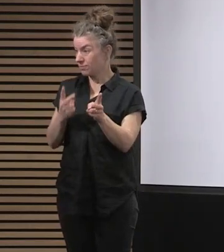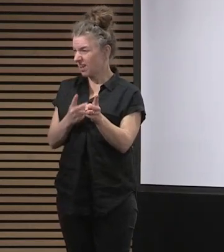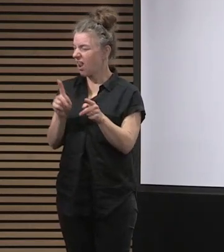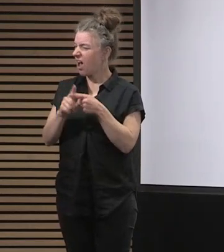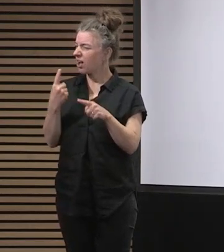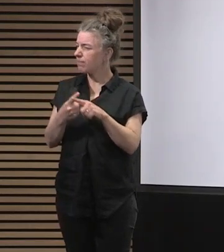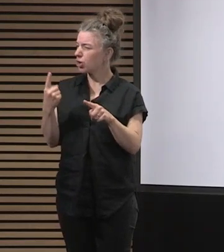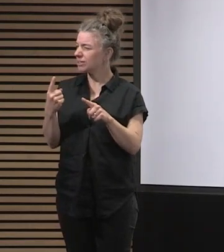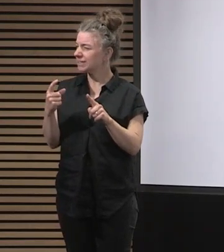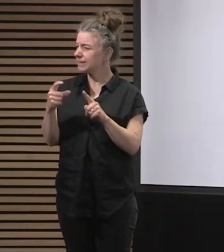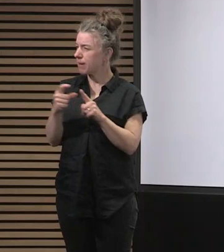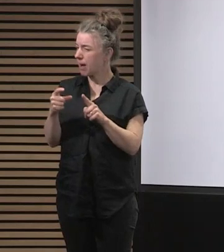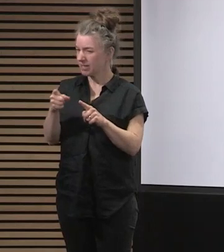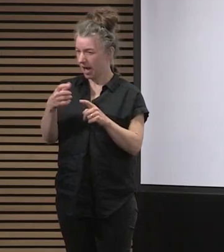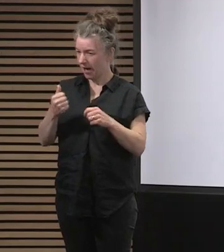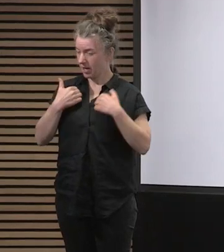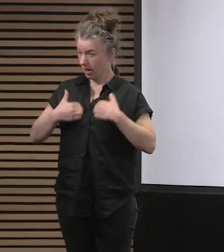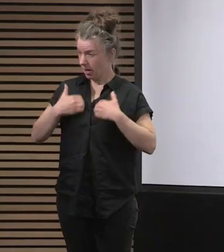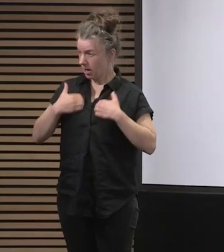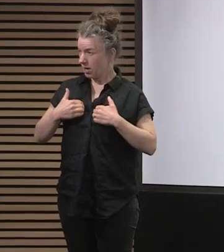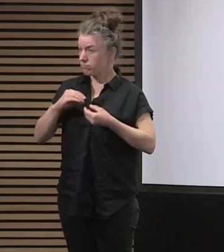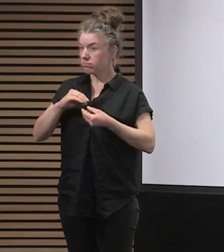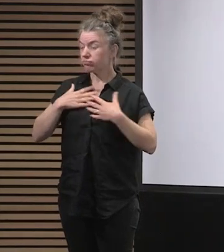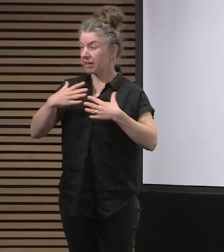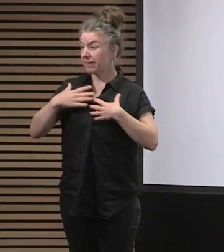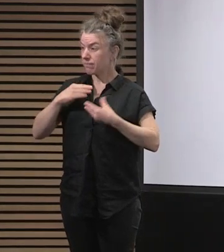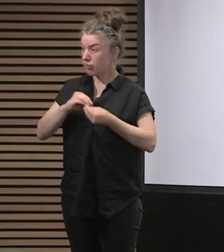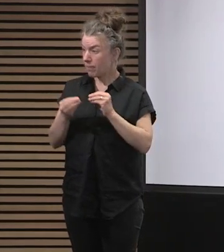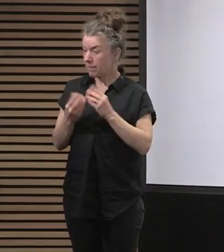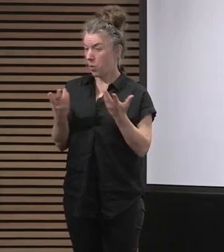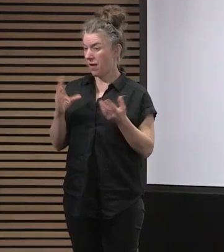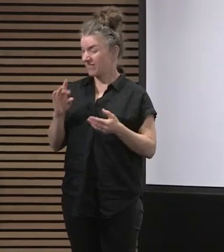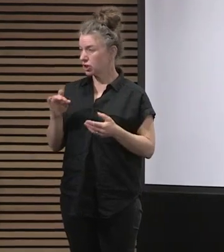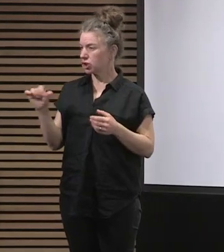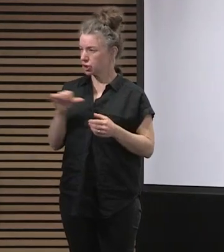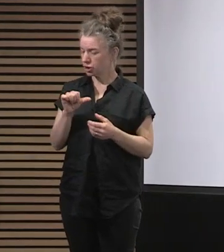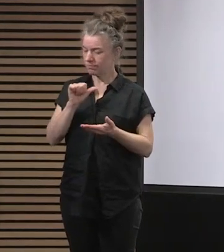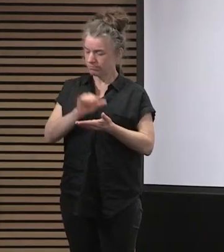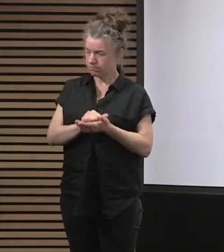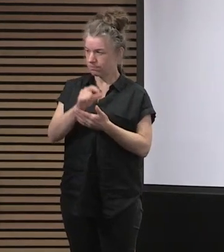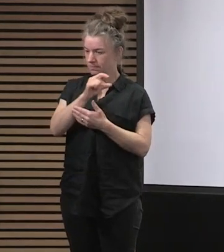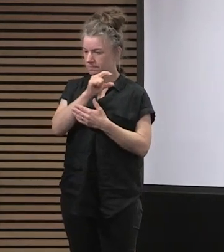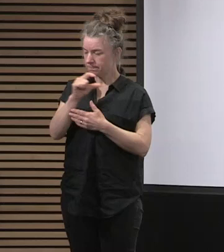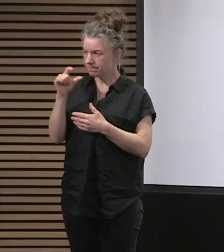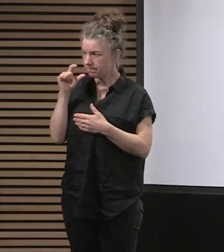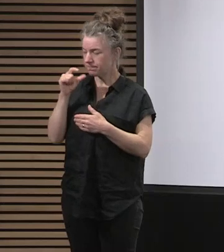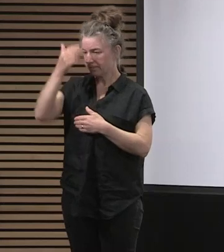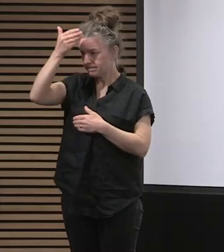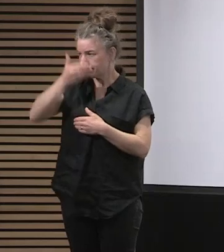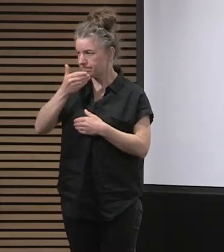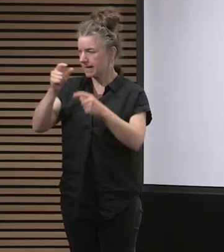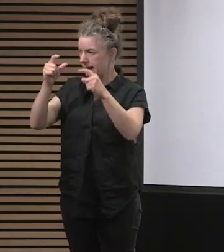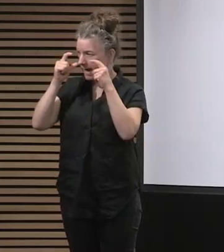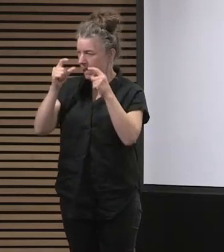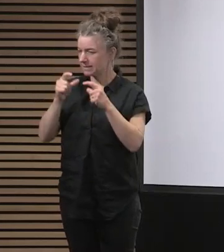emergency department with a respiratory infection should be treated and managed with appropriate PPE as if they were COVID-19 until that's